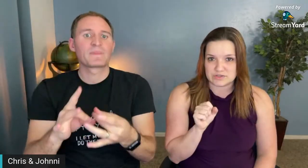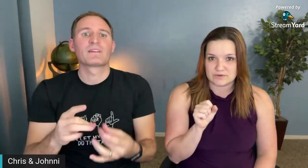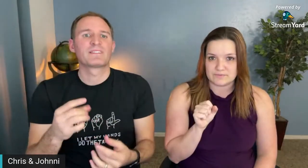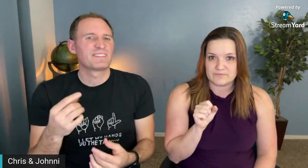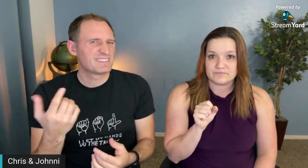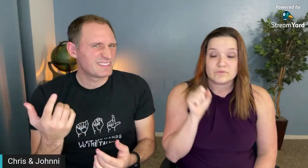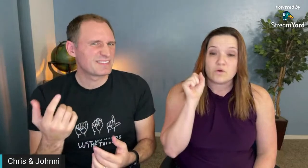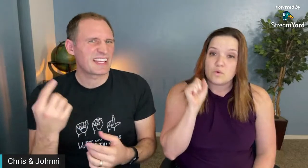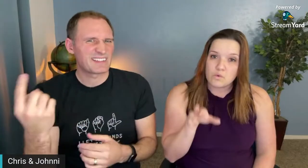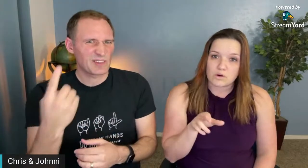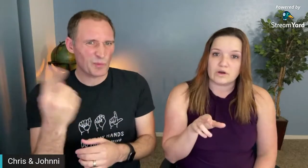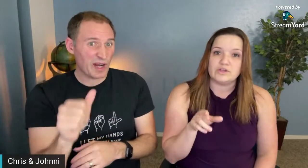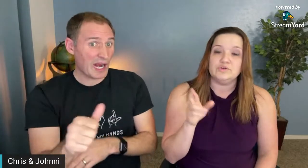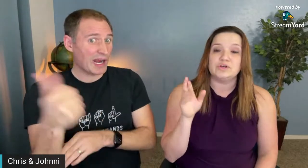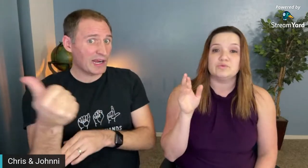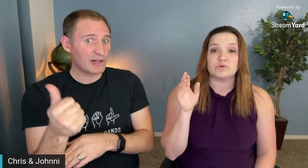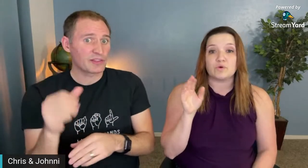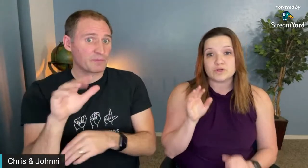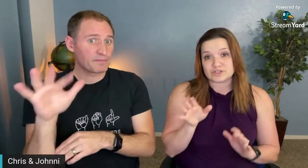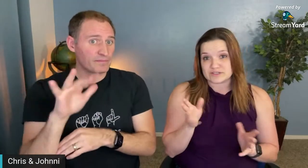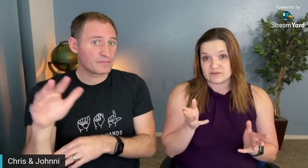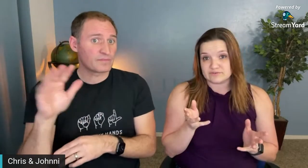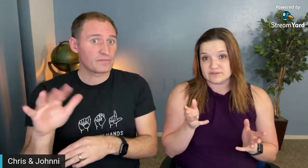you. Or you can record yourself